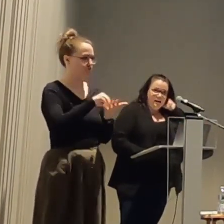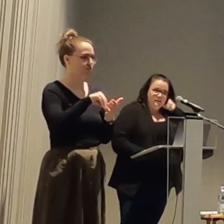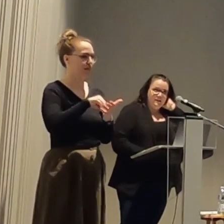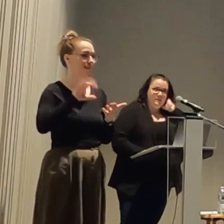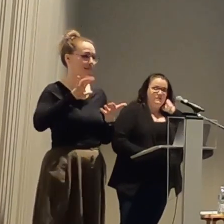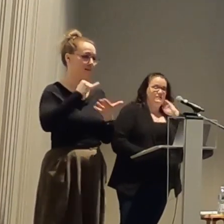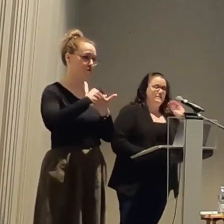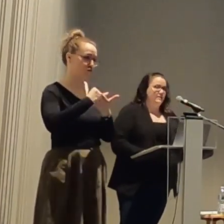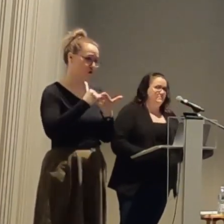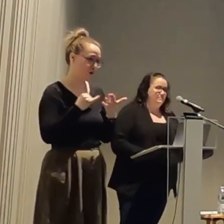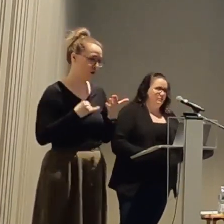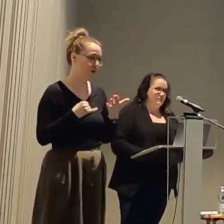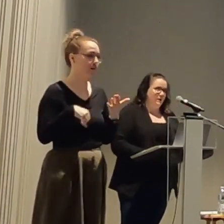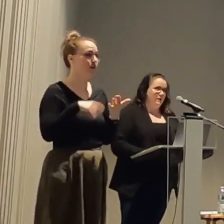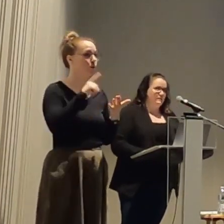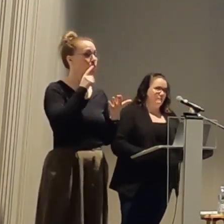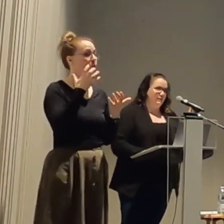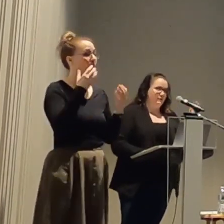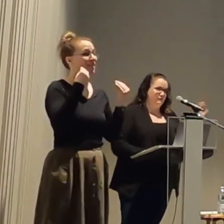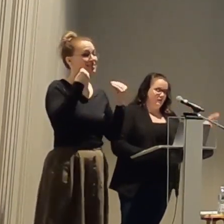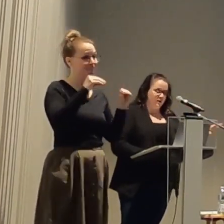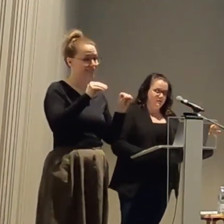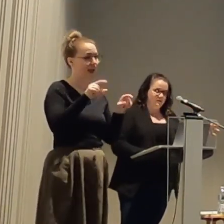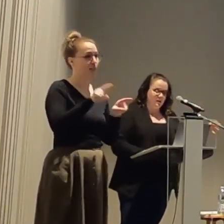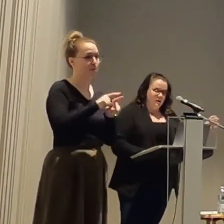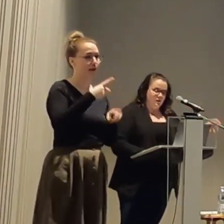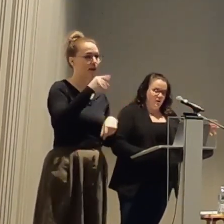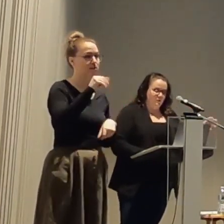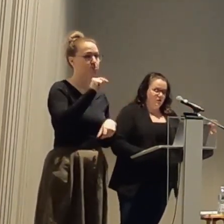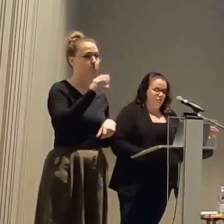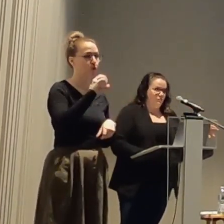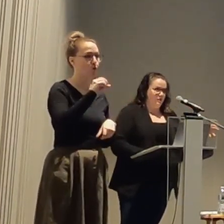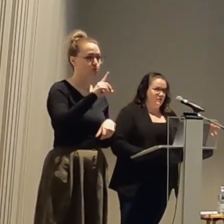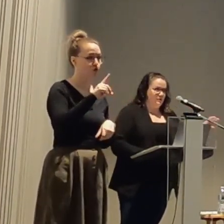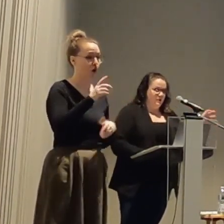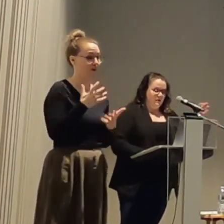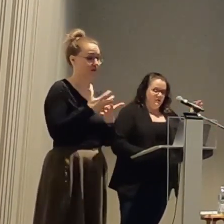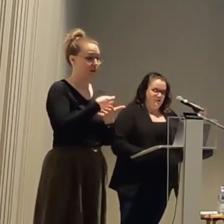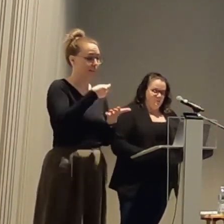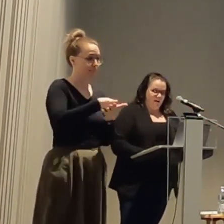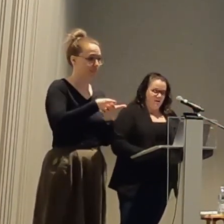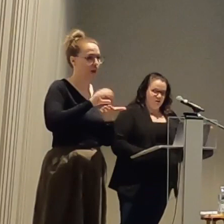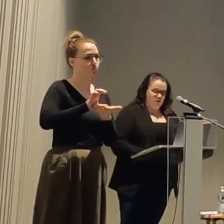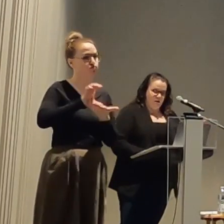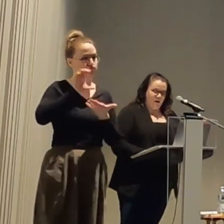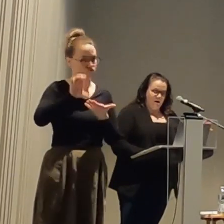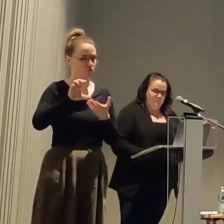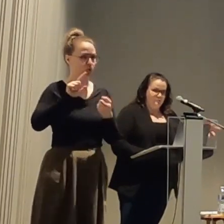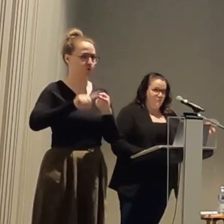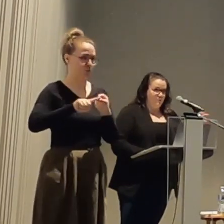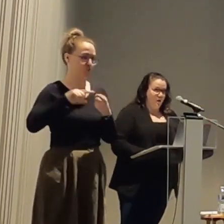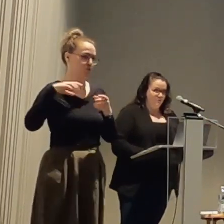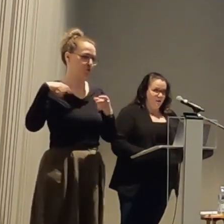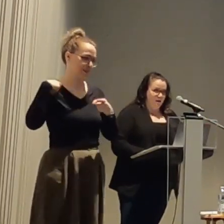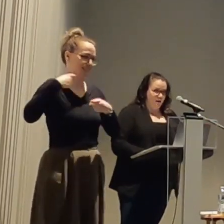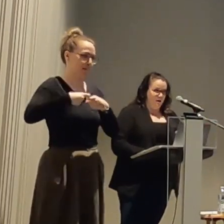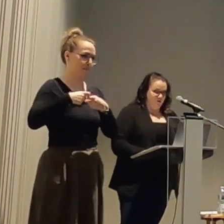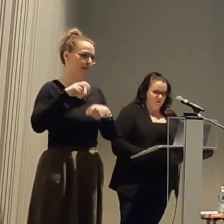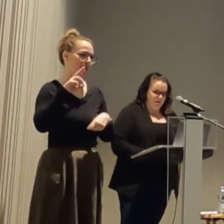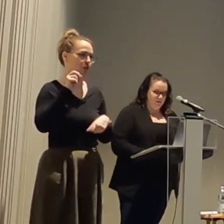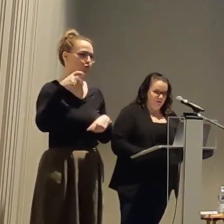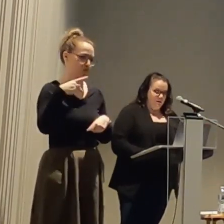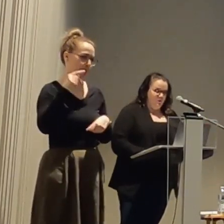he intended to sell them as postcards with the funds going toward the Spanish